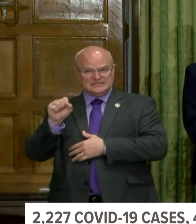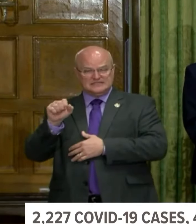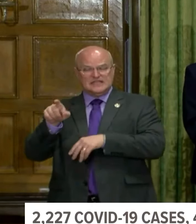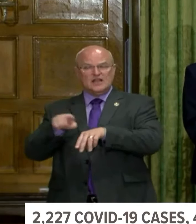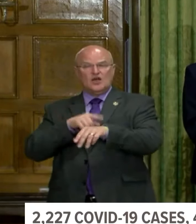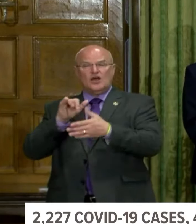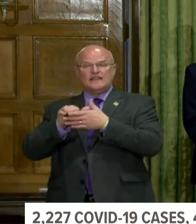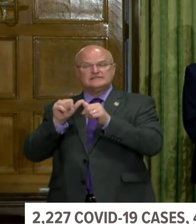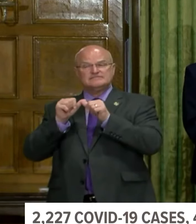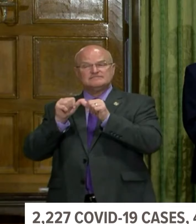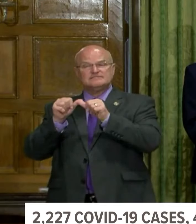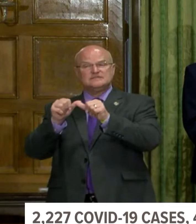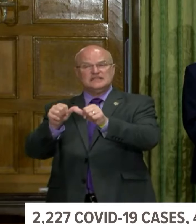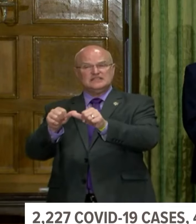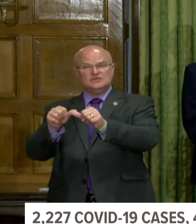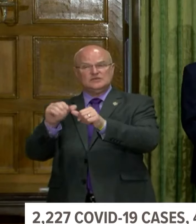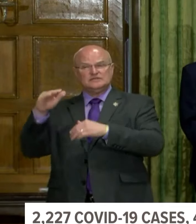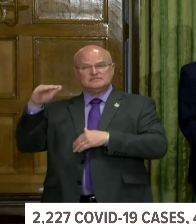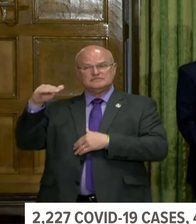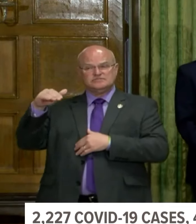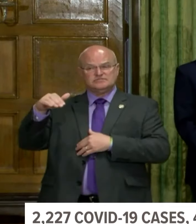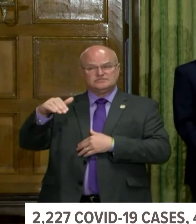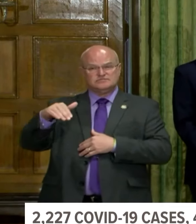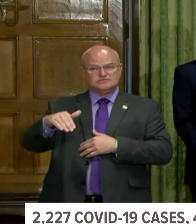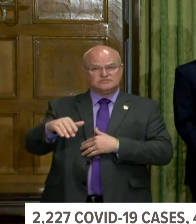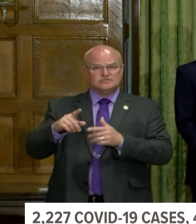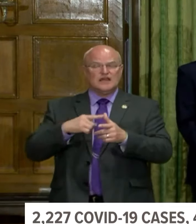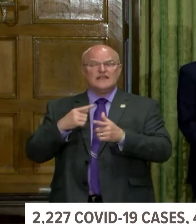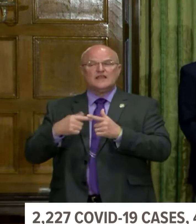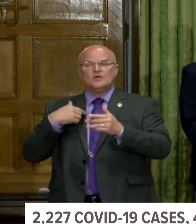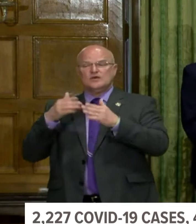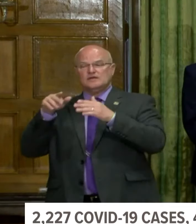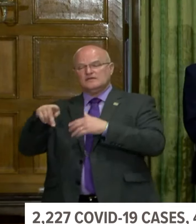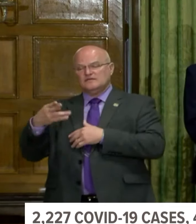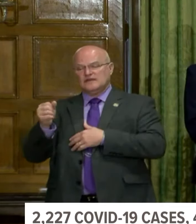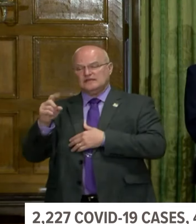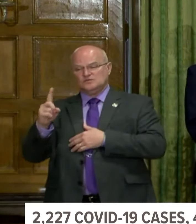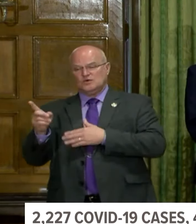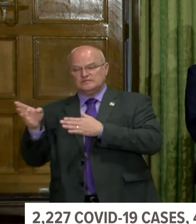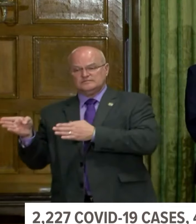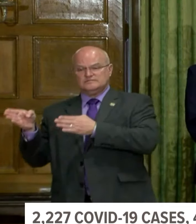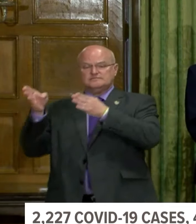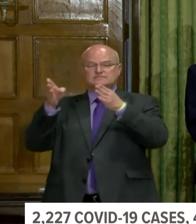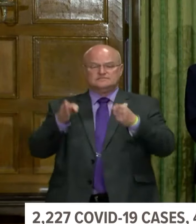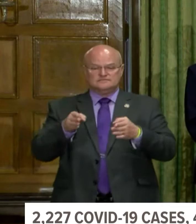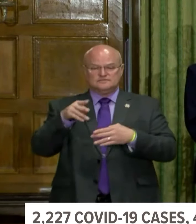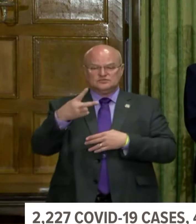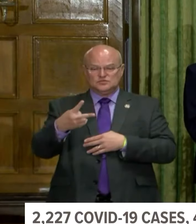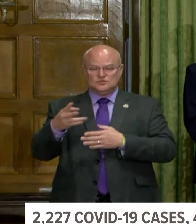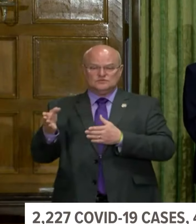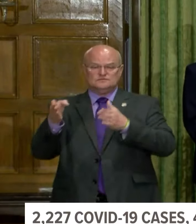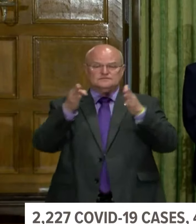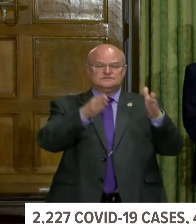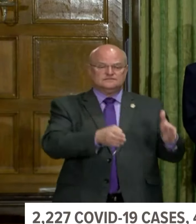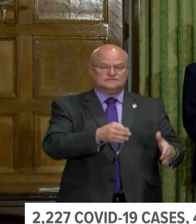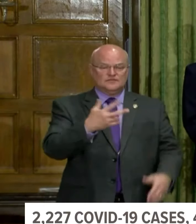long as that's continuing to trend down, then we can move from phase 1 to phase 2 to phase